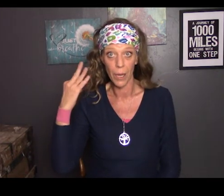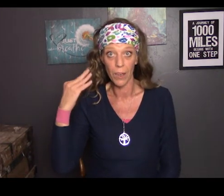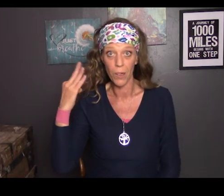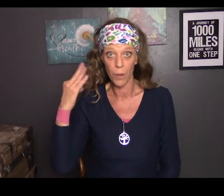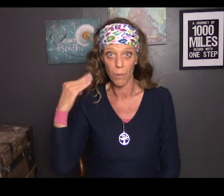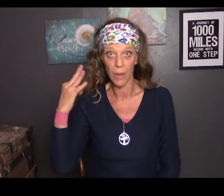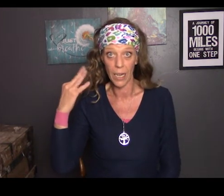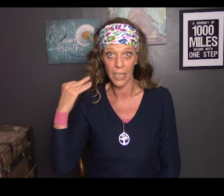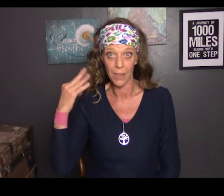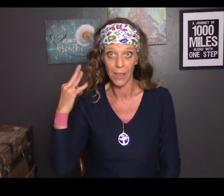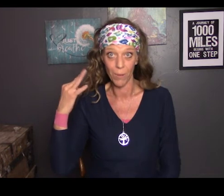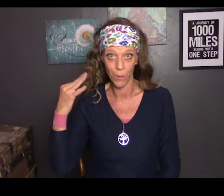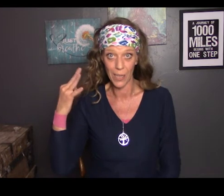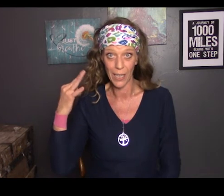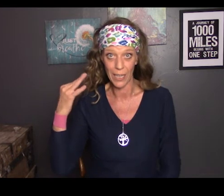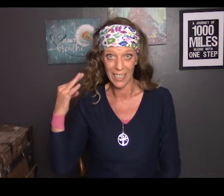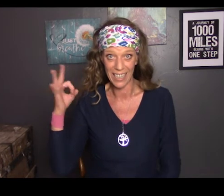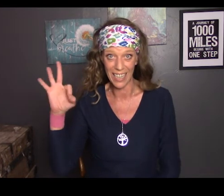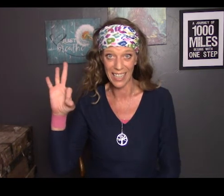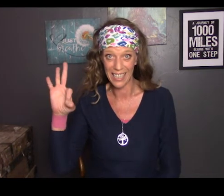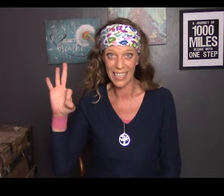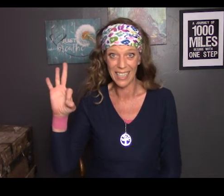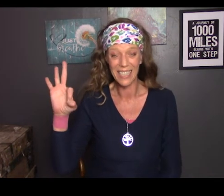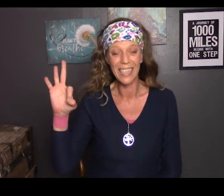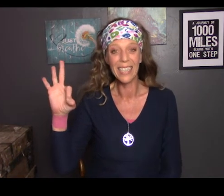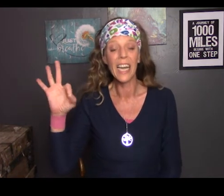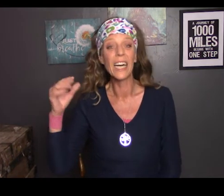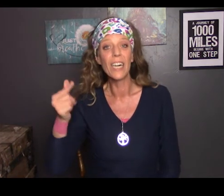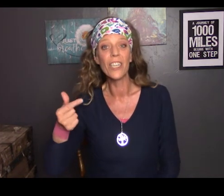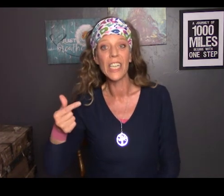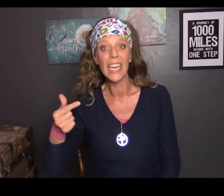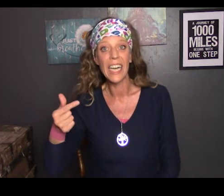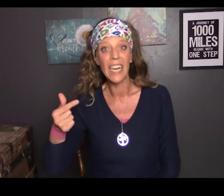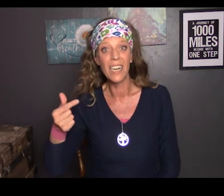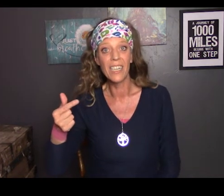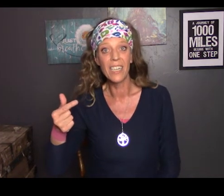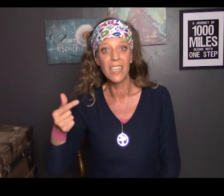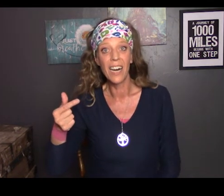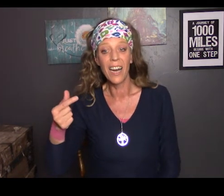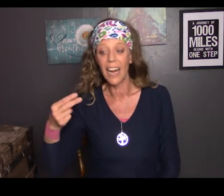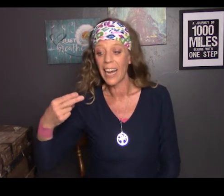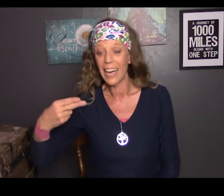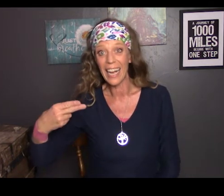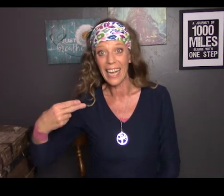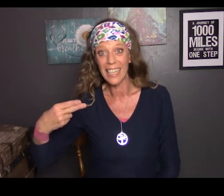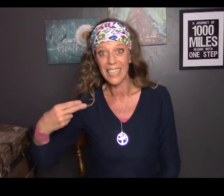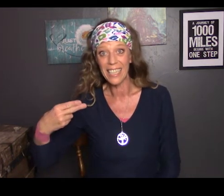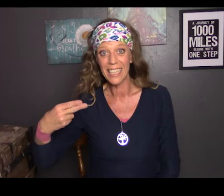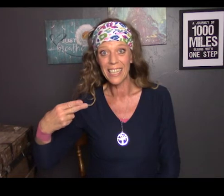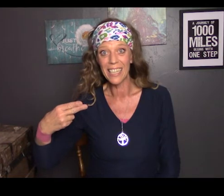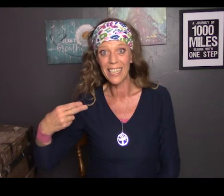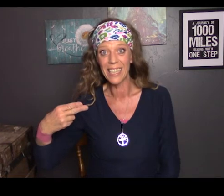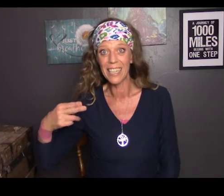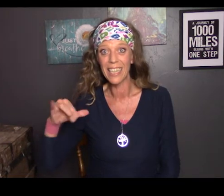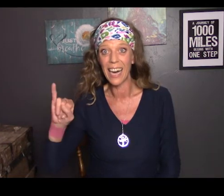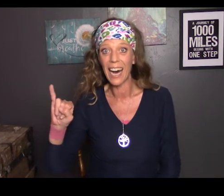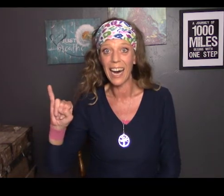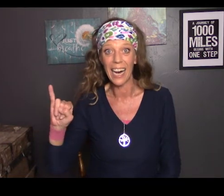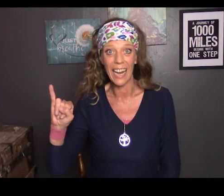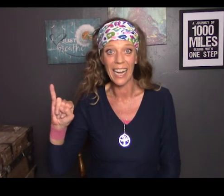you confound yourself with these, yes? G, H, I,